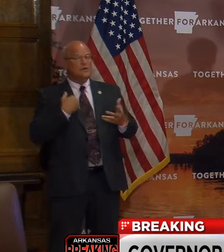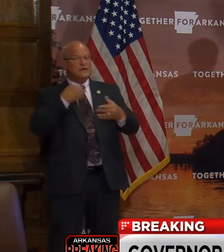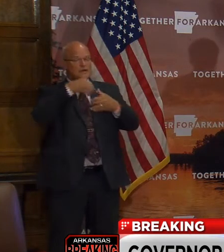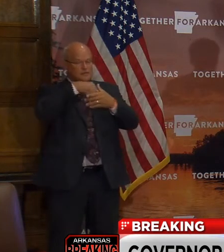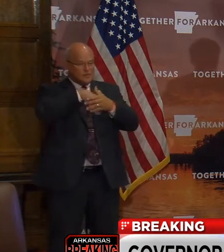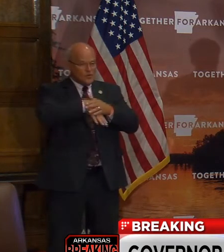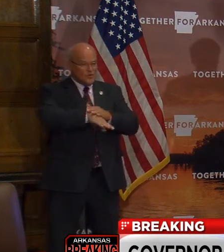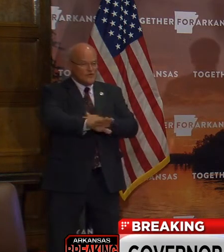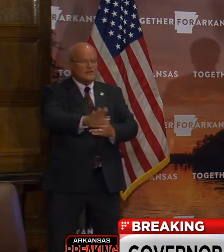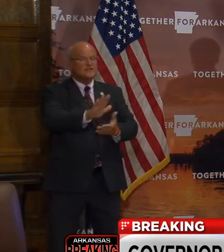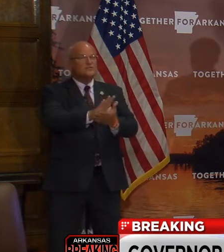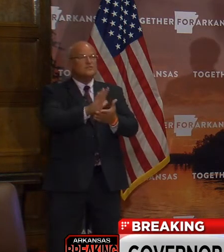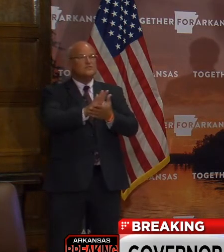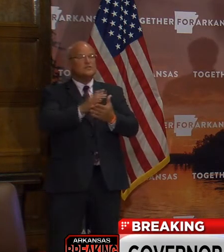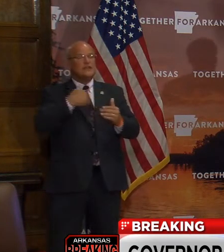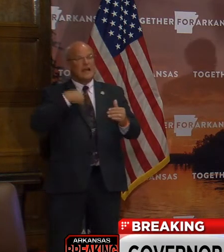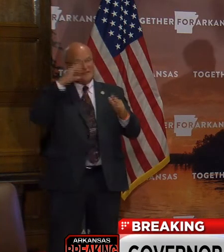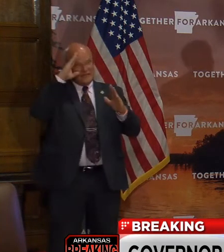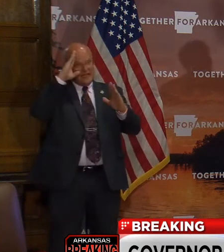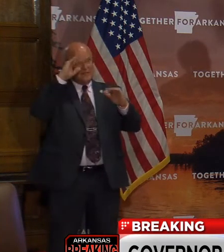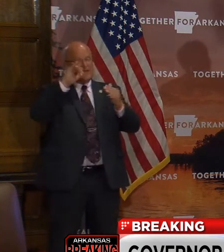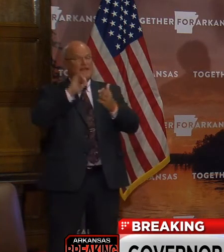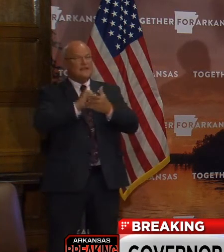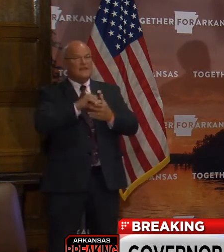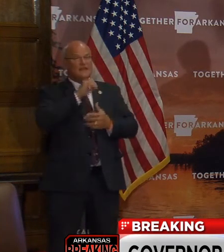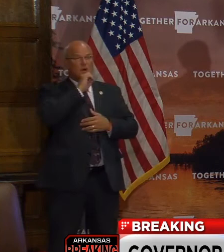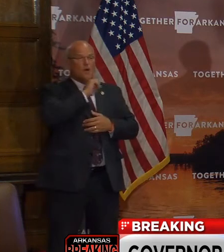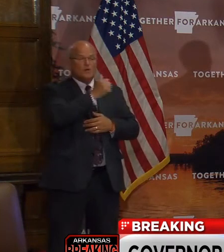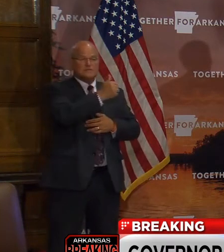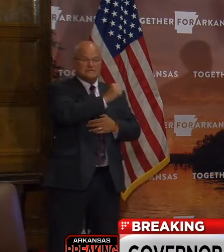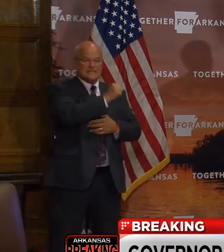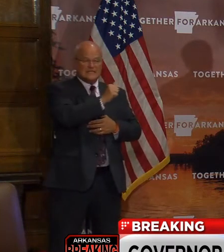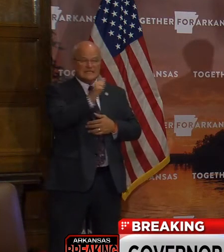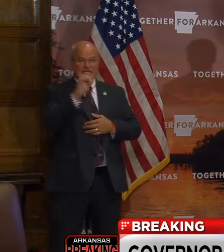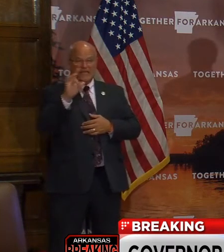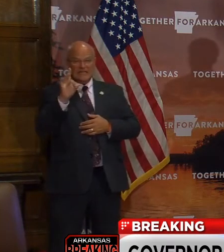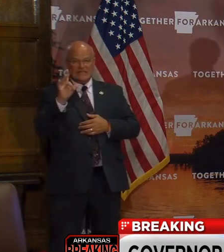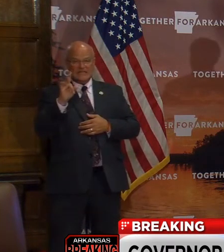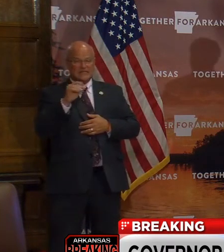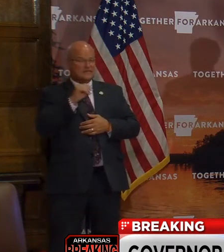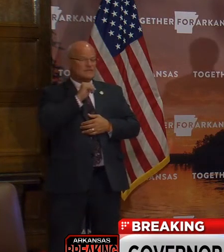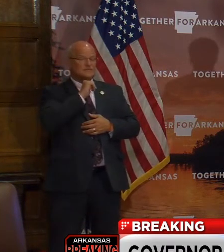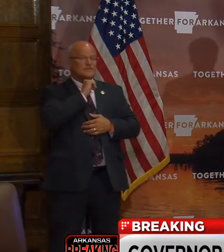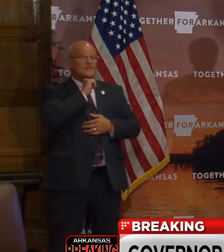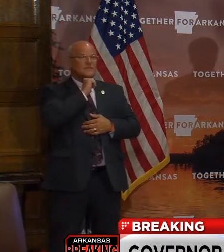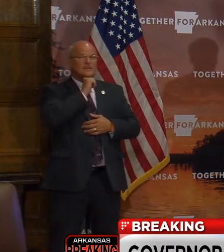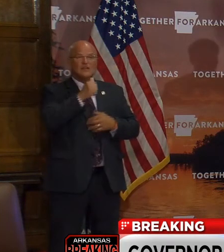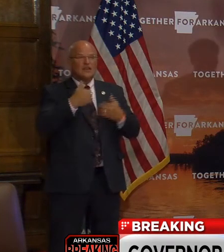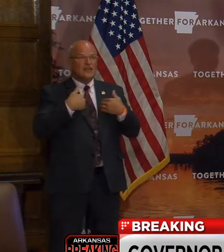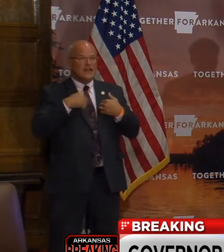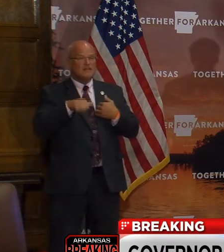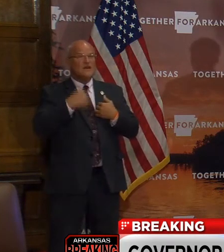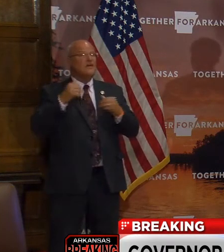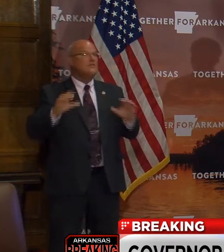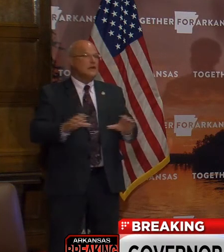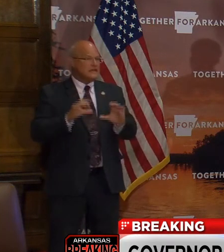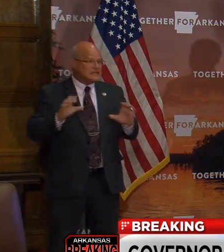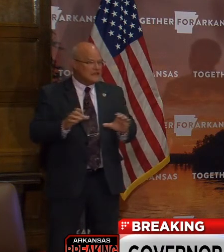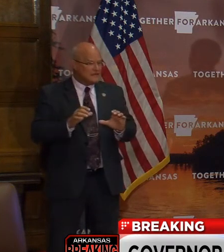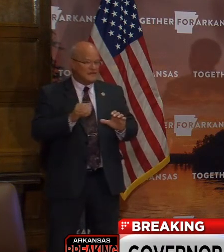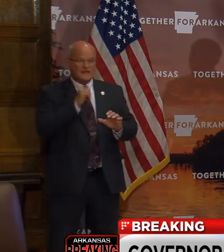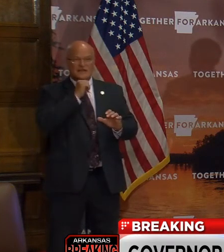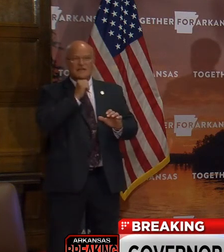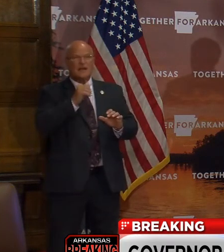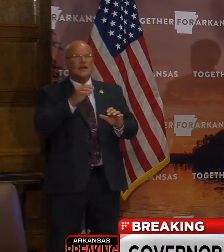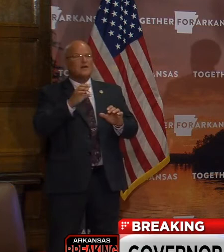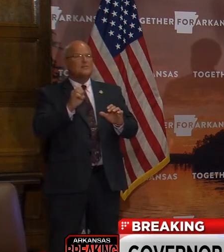school, to have an expectation that those 10 to 18 year olds are not going to have other activities, that they're not going